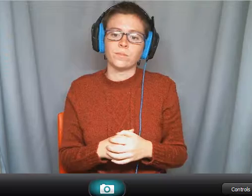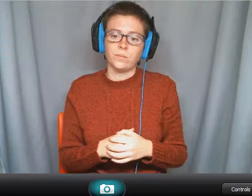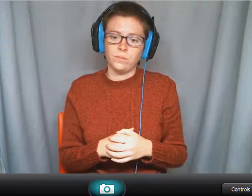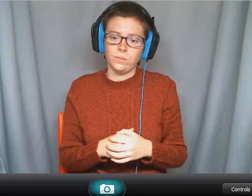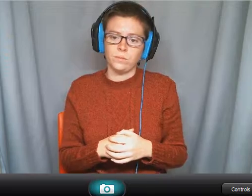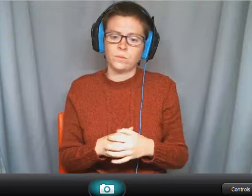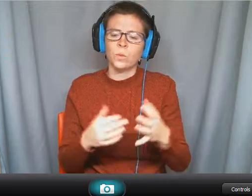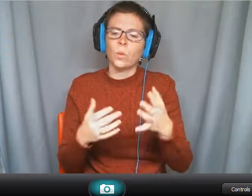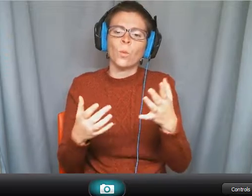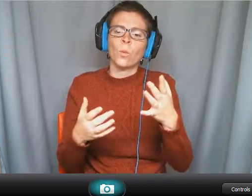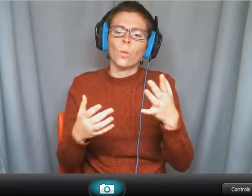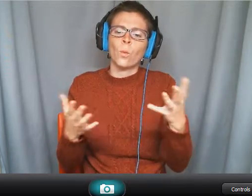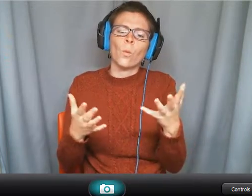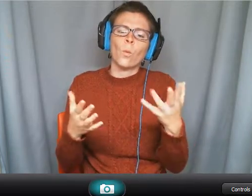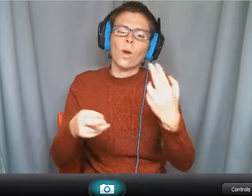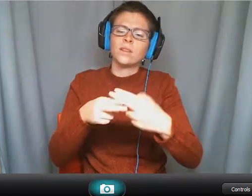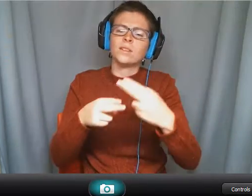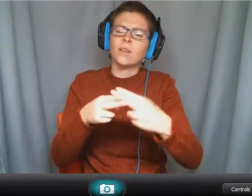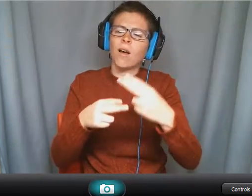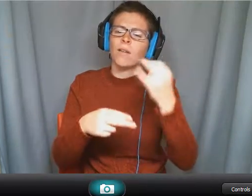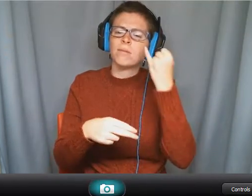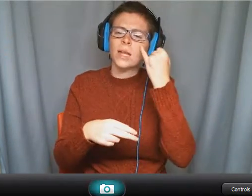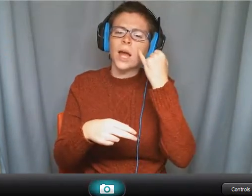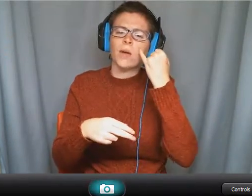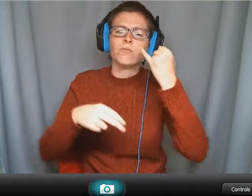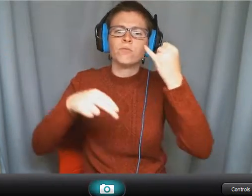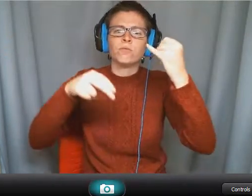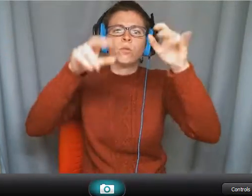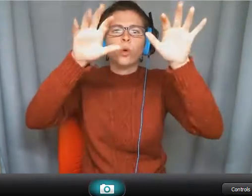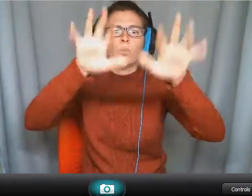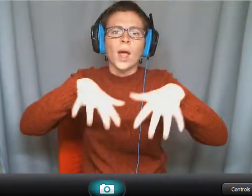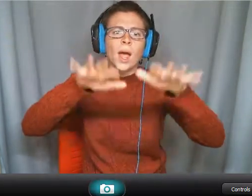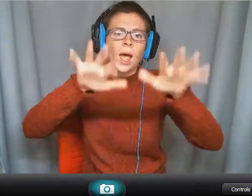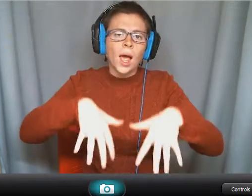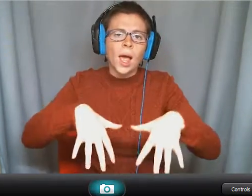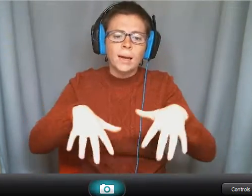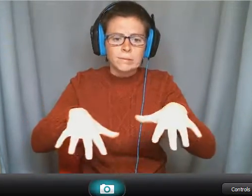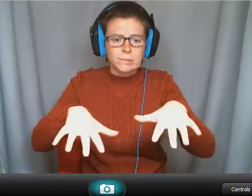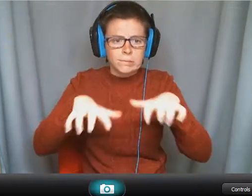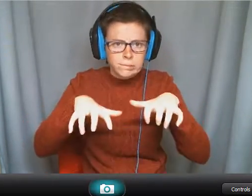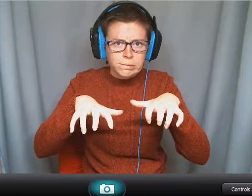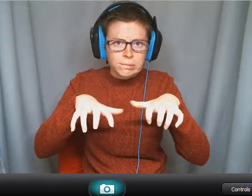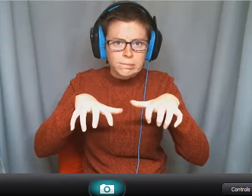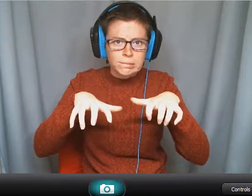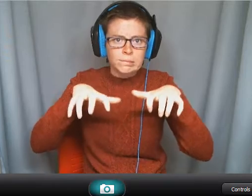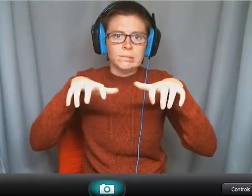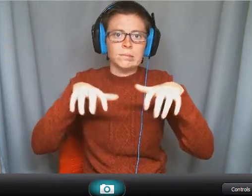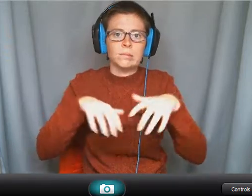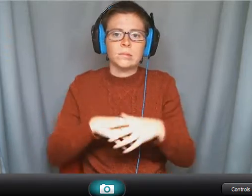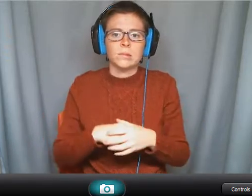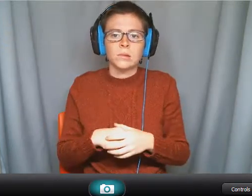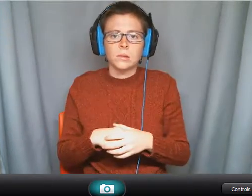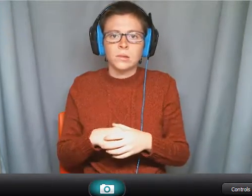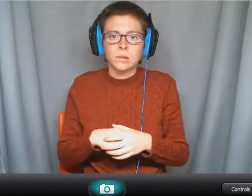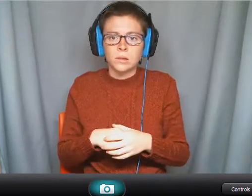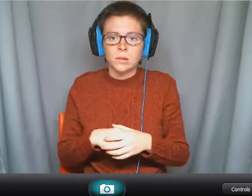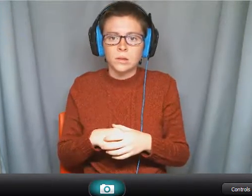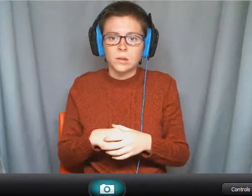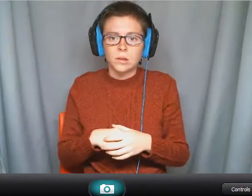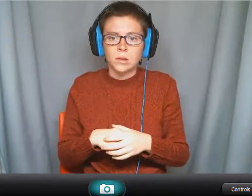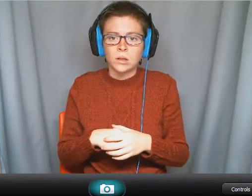Ice. And what's that other word that's cold, freezing rain?